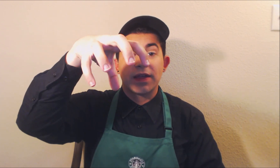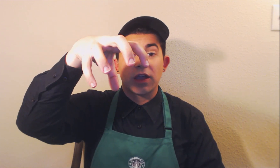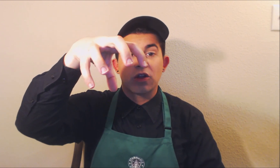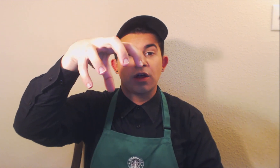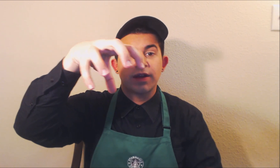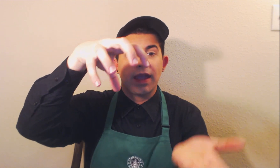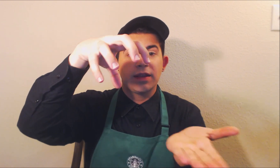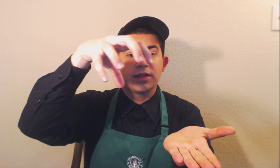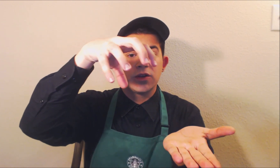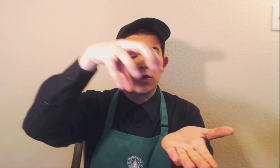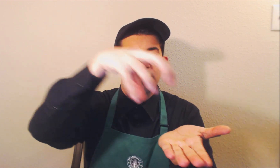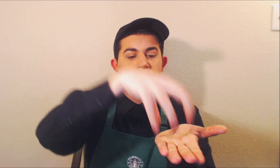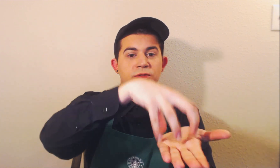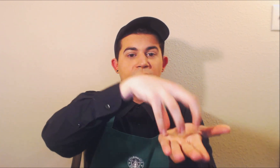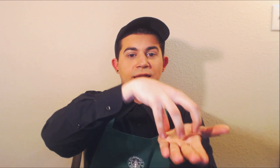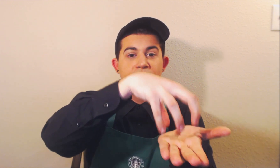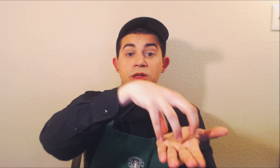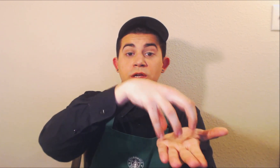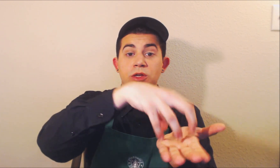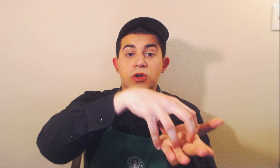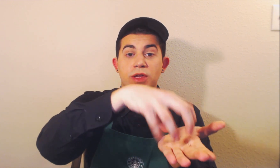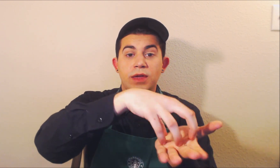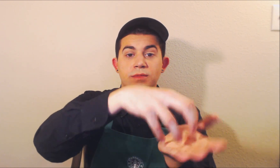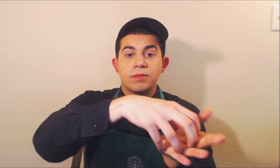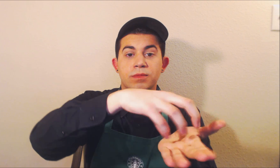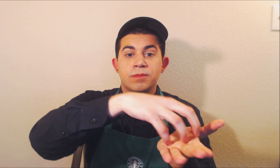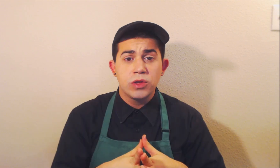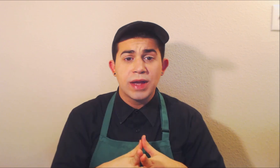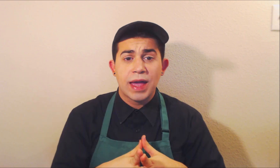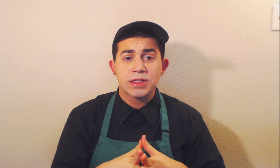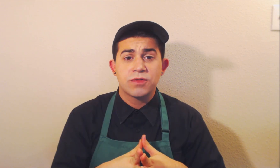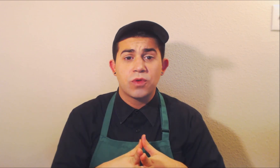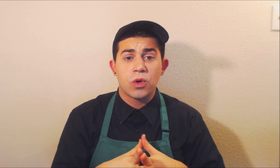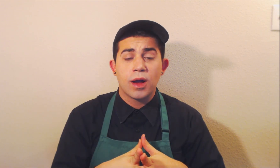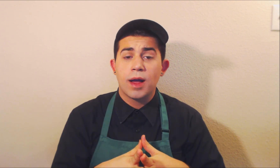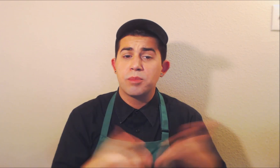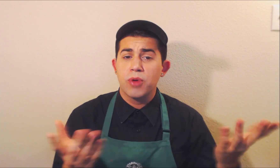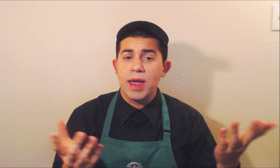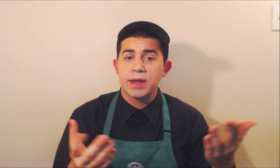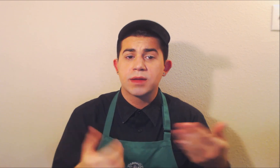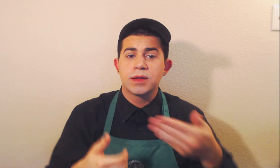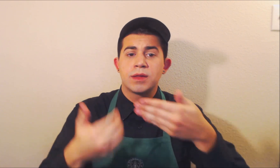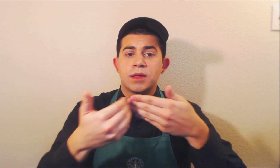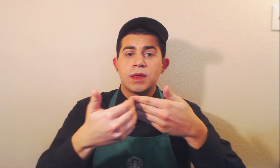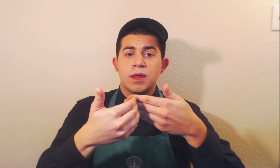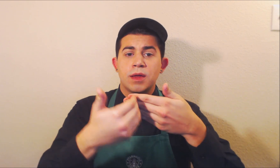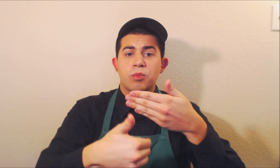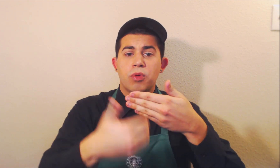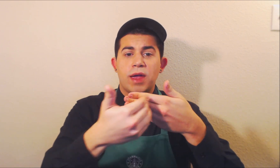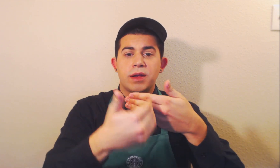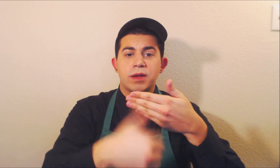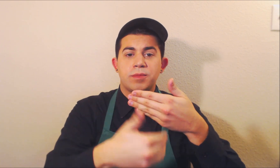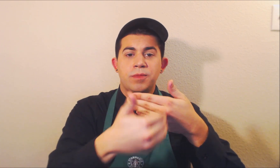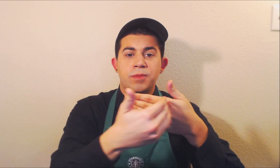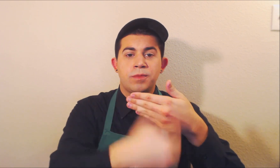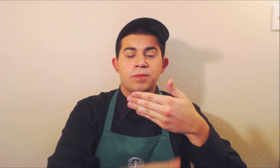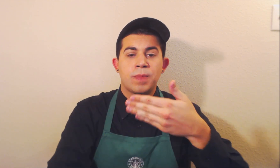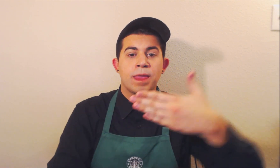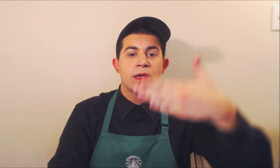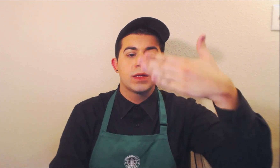of like a clawed hand over your flat hand. Cookie. You can ask for bread. Bread.